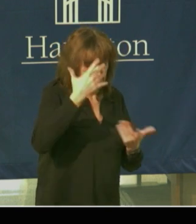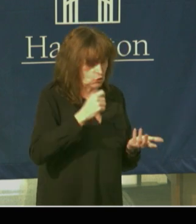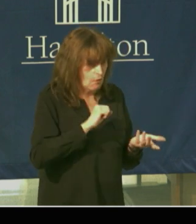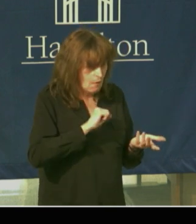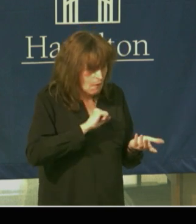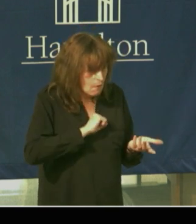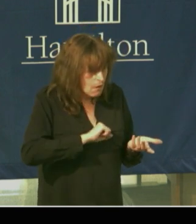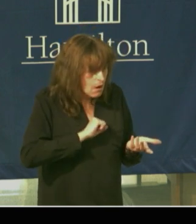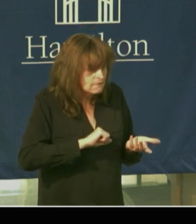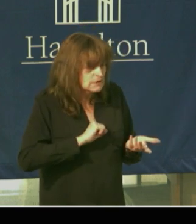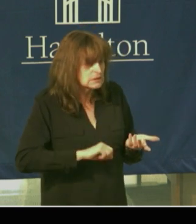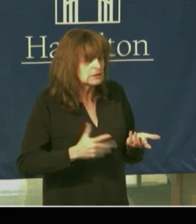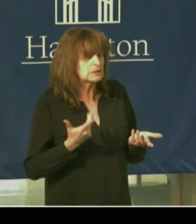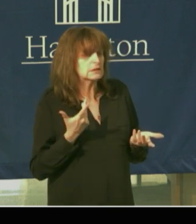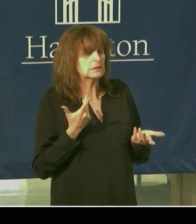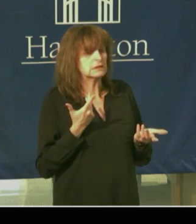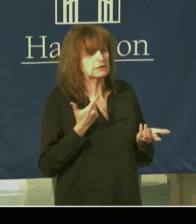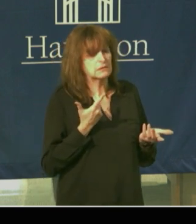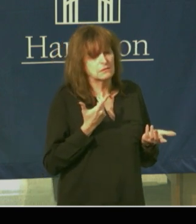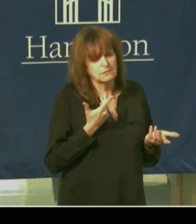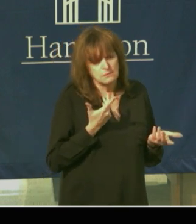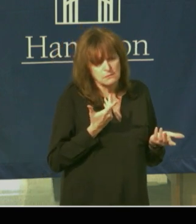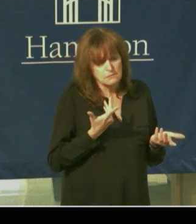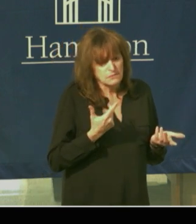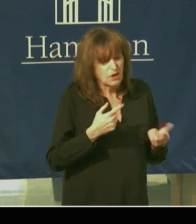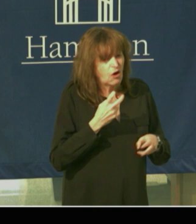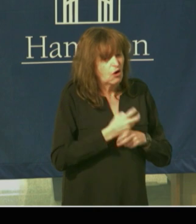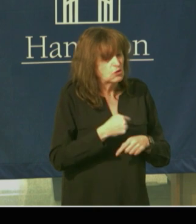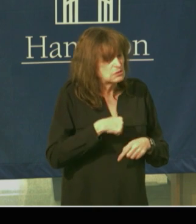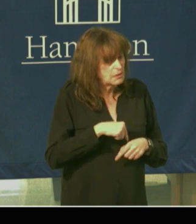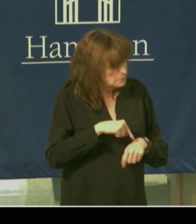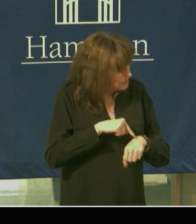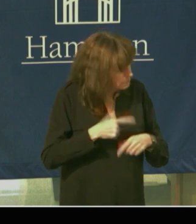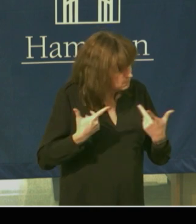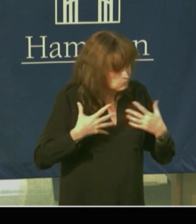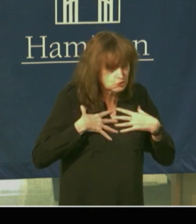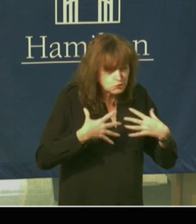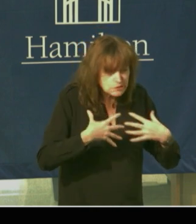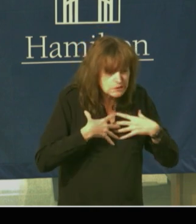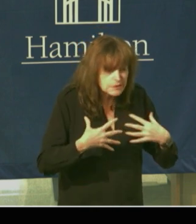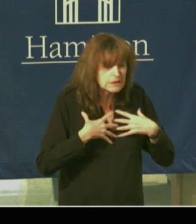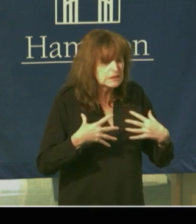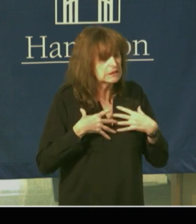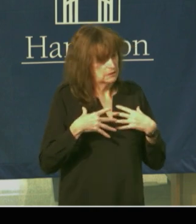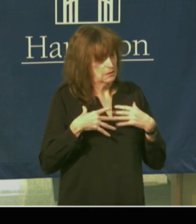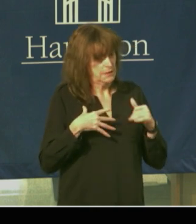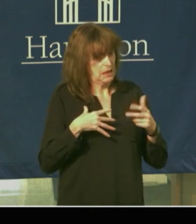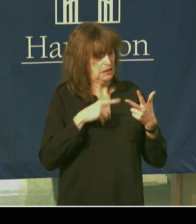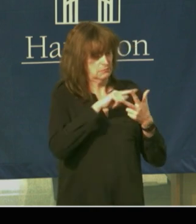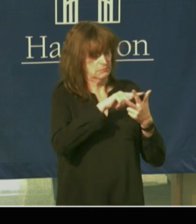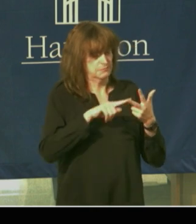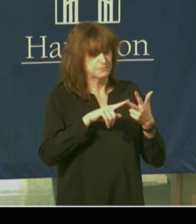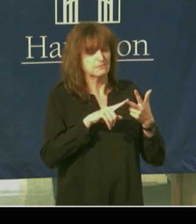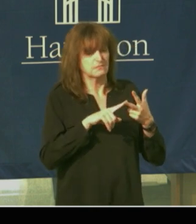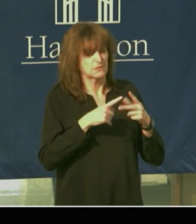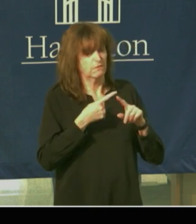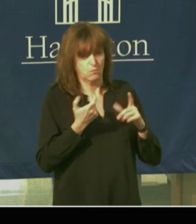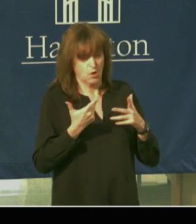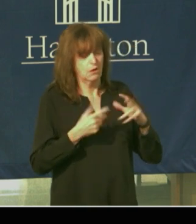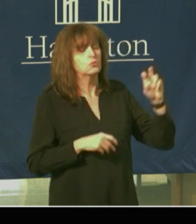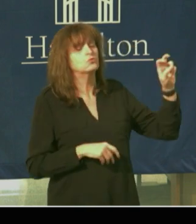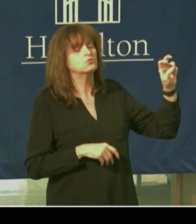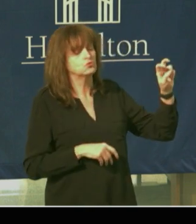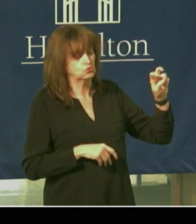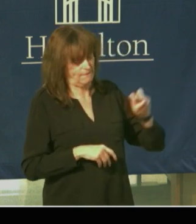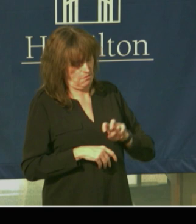travel back from one of the affected areas or contact with someone. Certainly the assessment centers are just that. They're not just